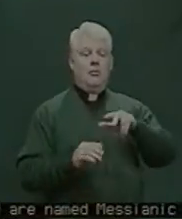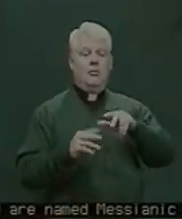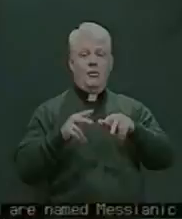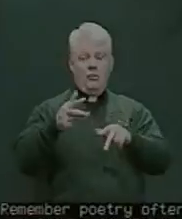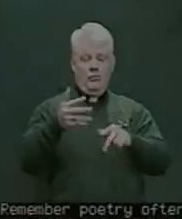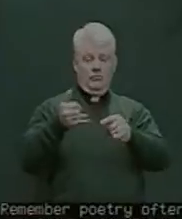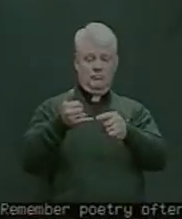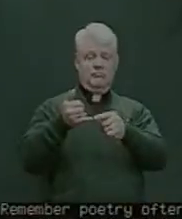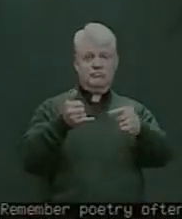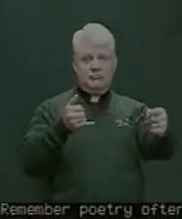15.